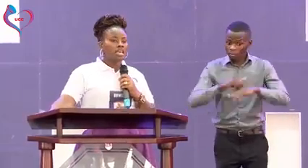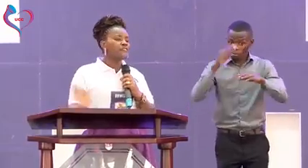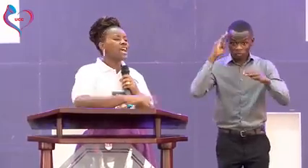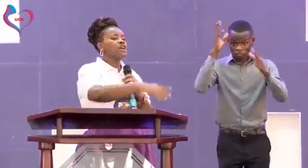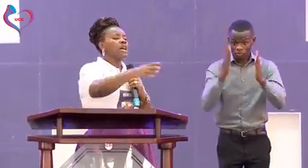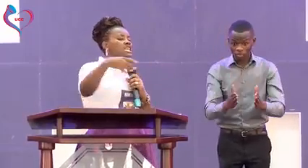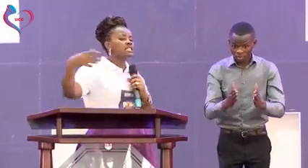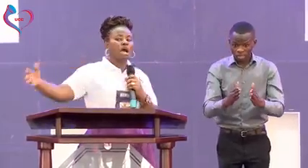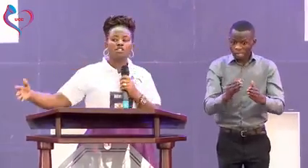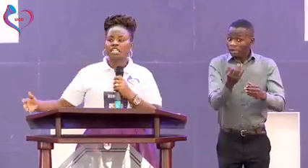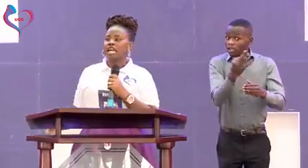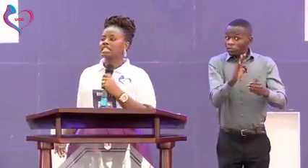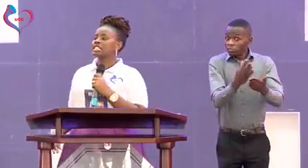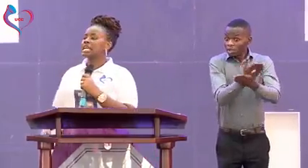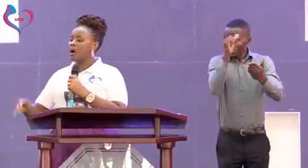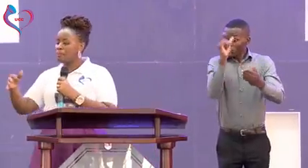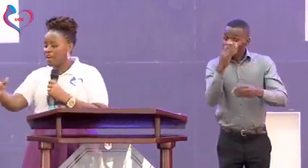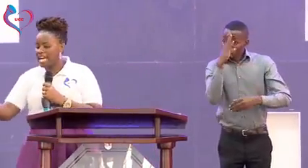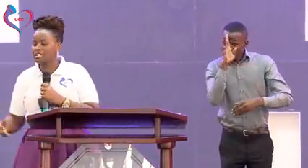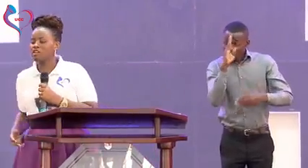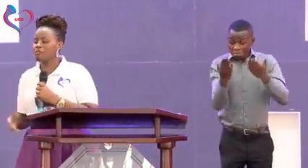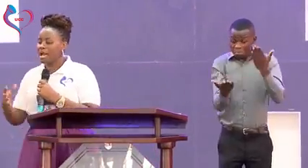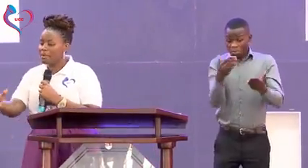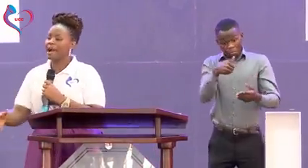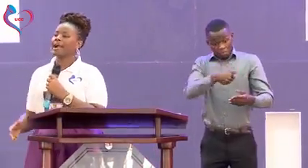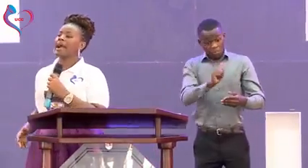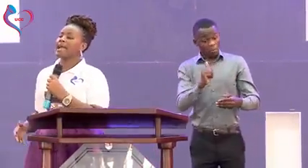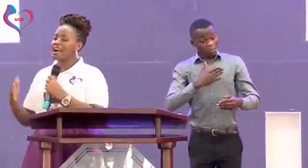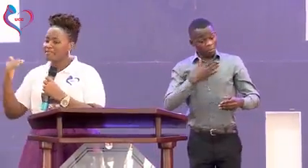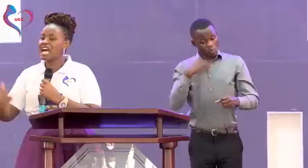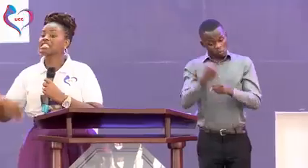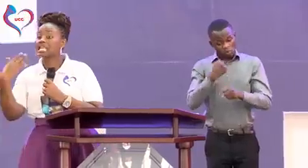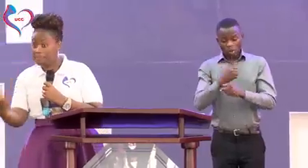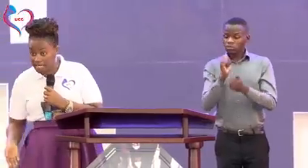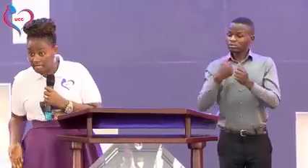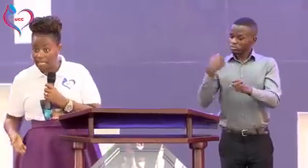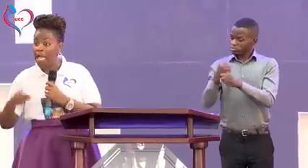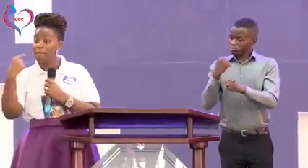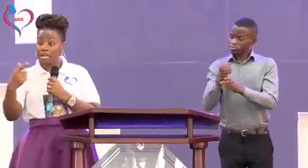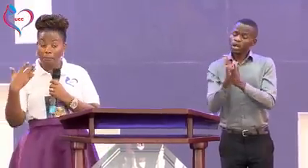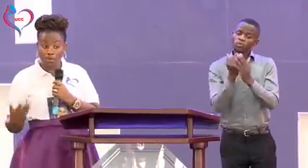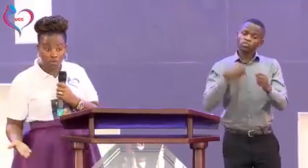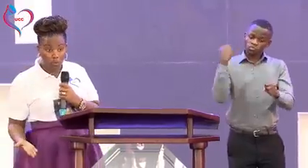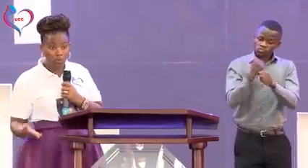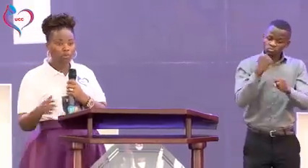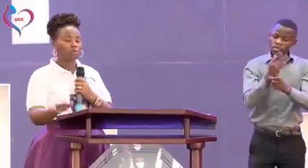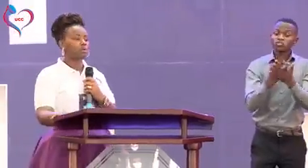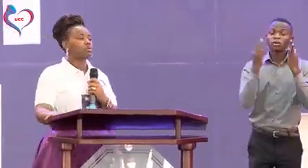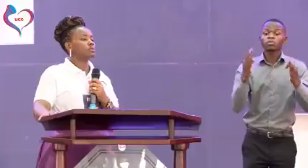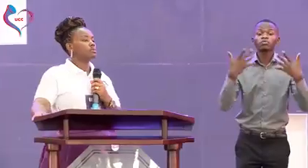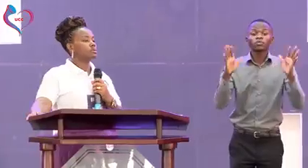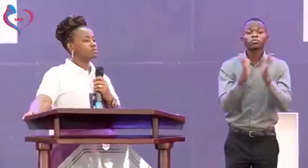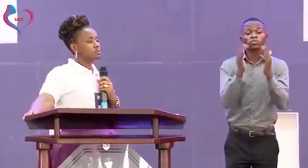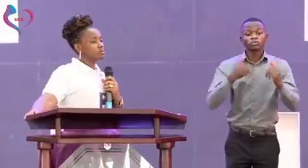apostle. If anyone is doubting, at least they are products of my work. I have done something. I am an